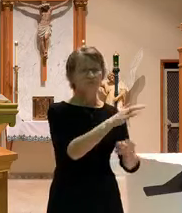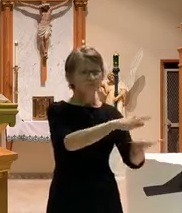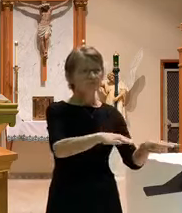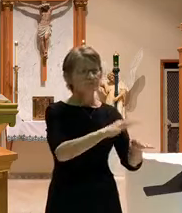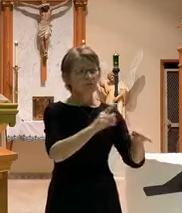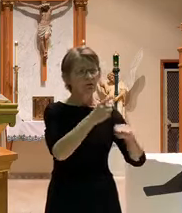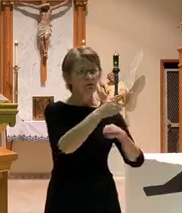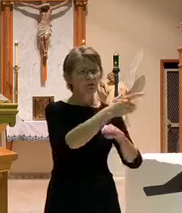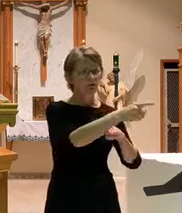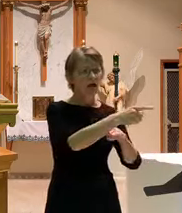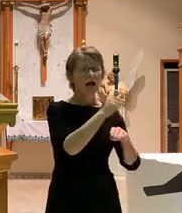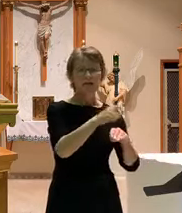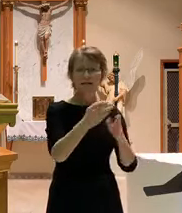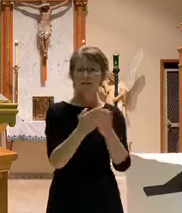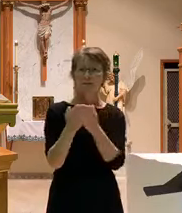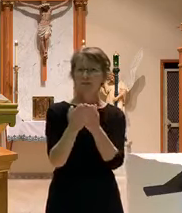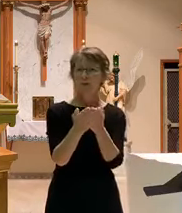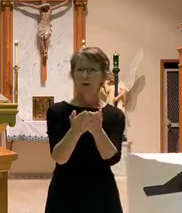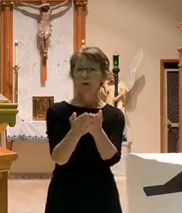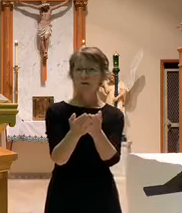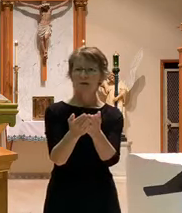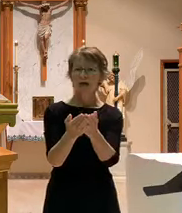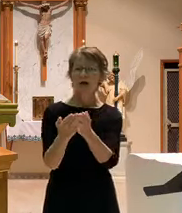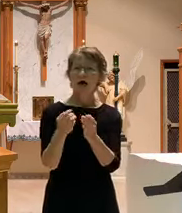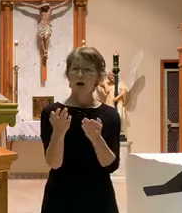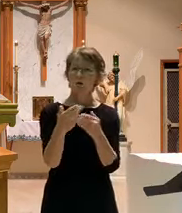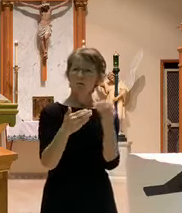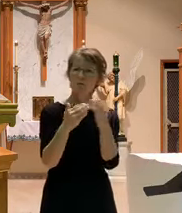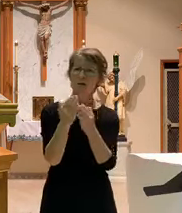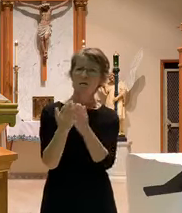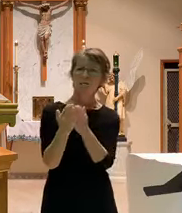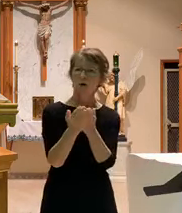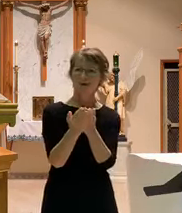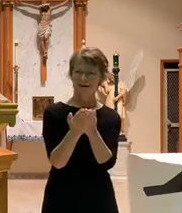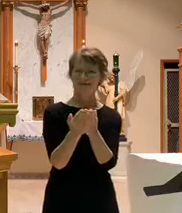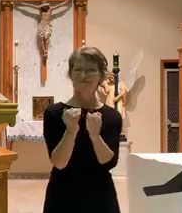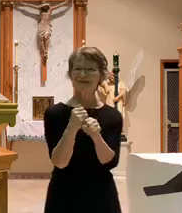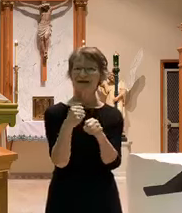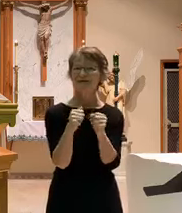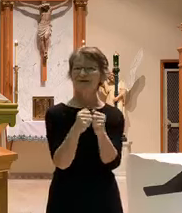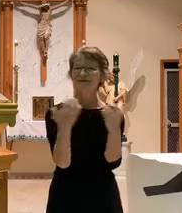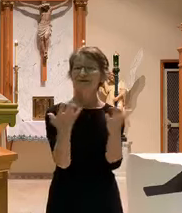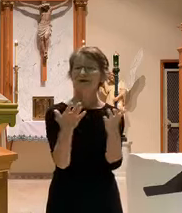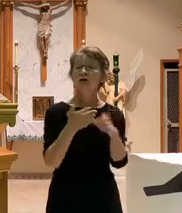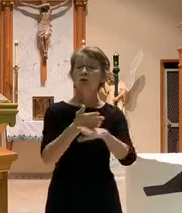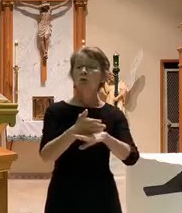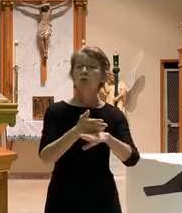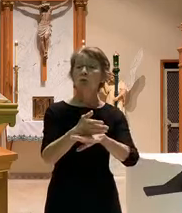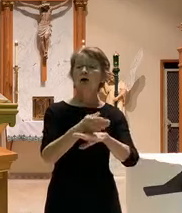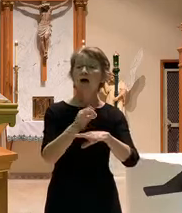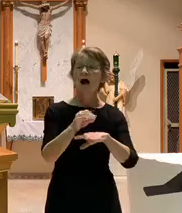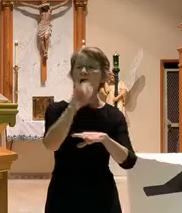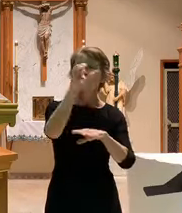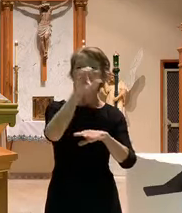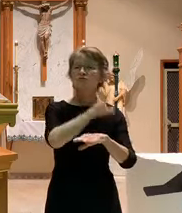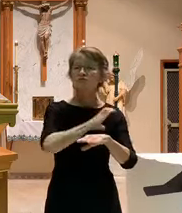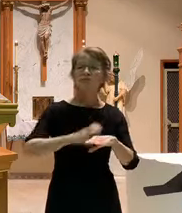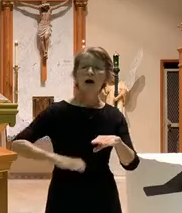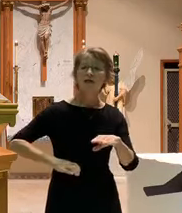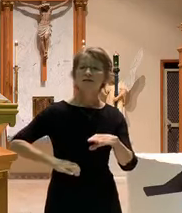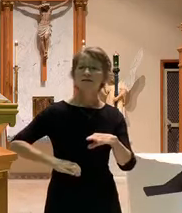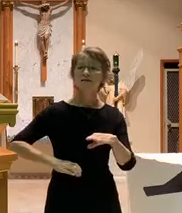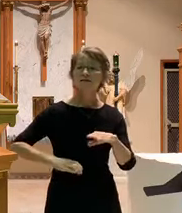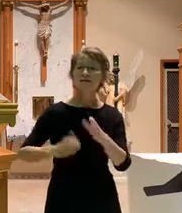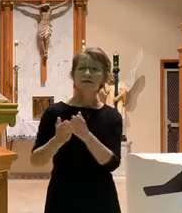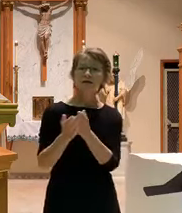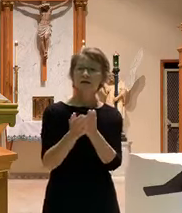cross of Christ. Of course, even on board the ship, there will be dangerous temptations and perils from the sea